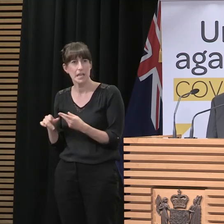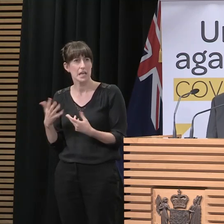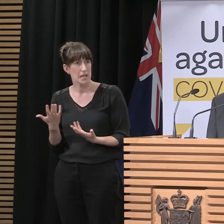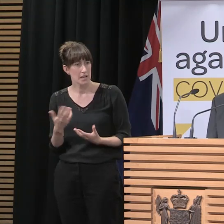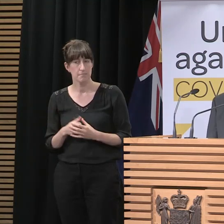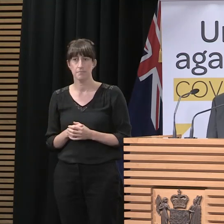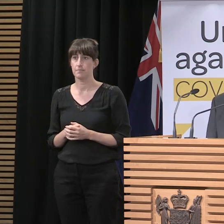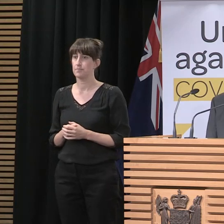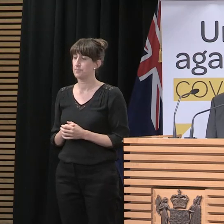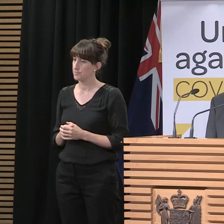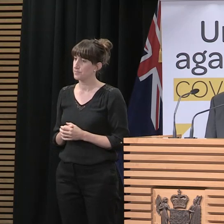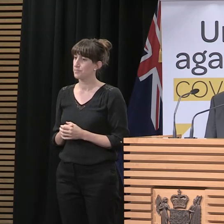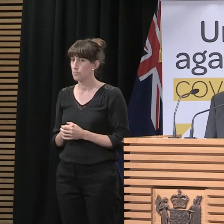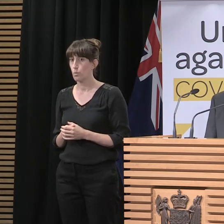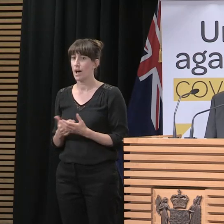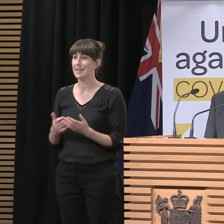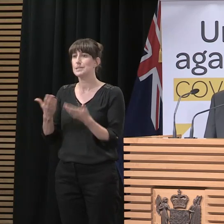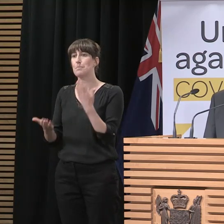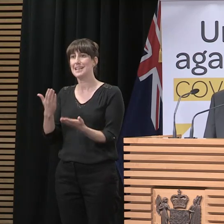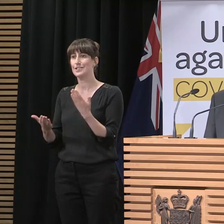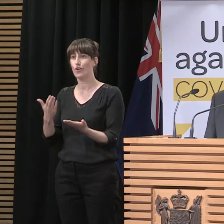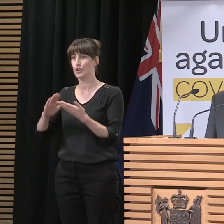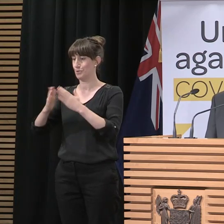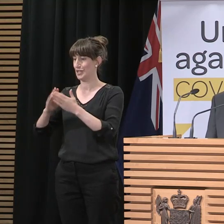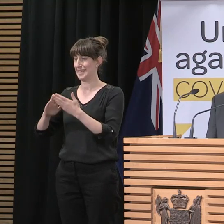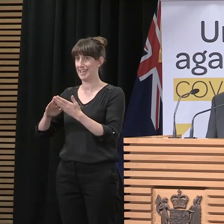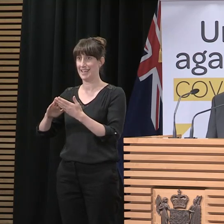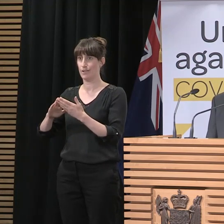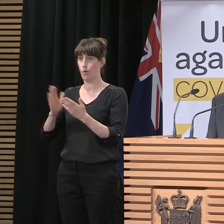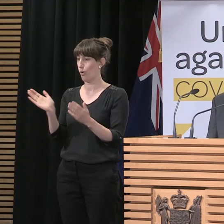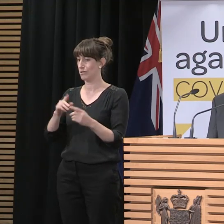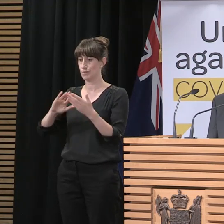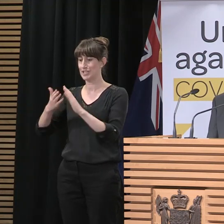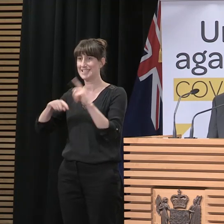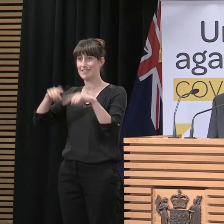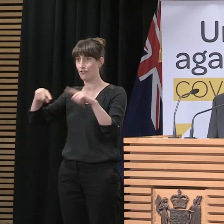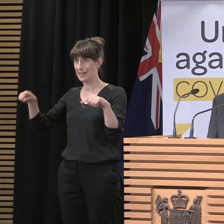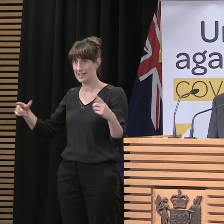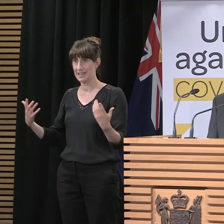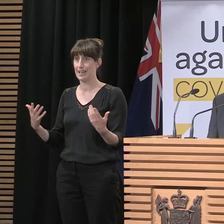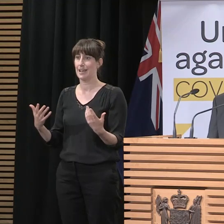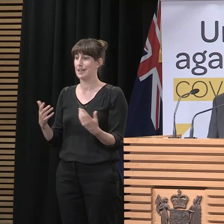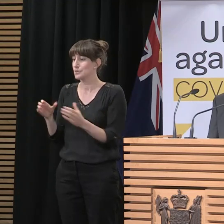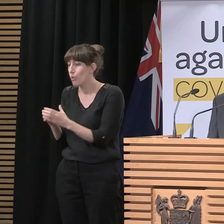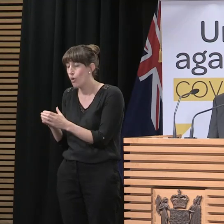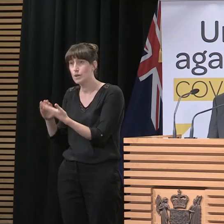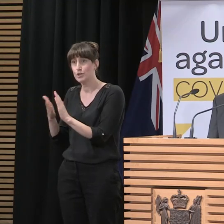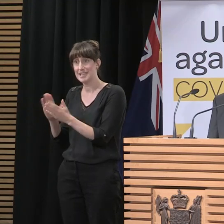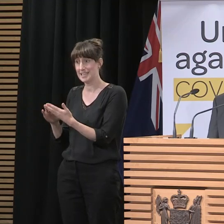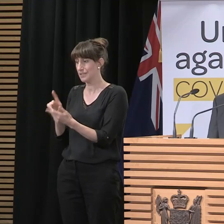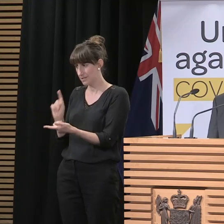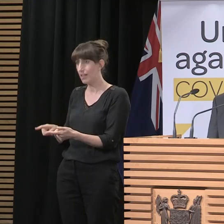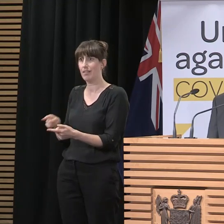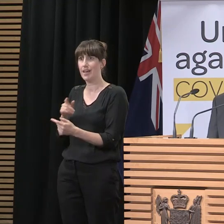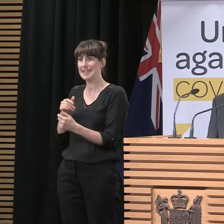course around the country there are different circumstances for different communities. We want to make sure that all communities have access to food and essentials,